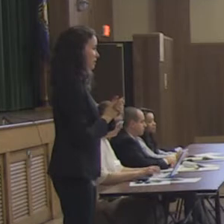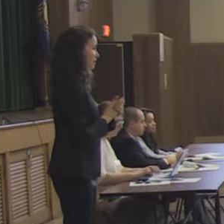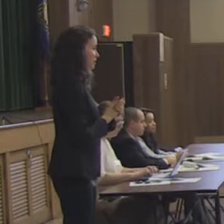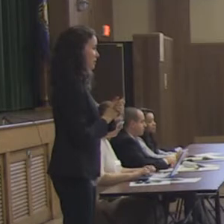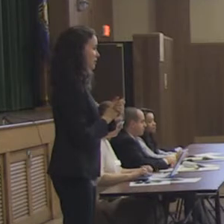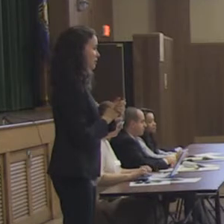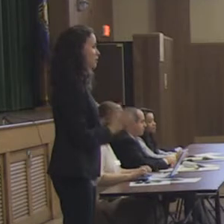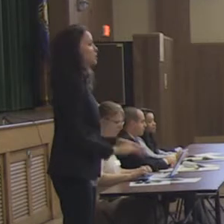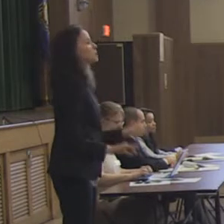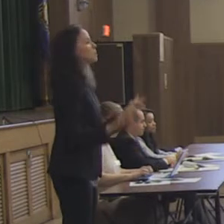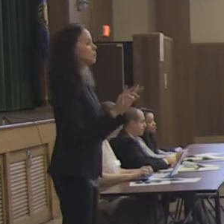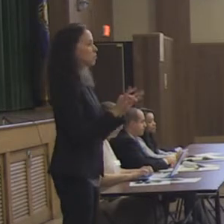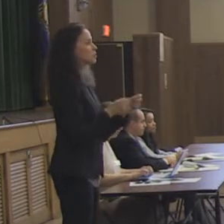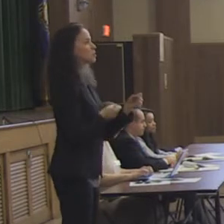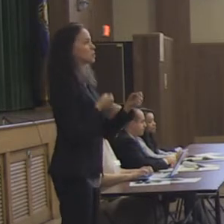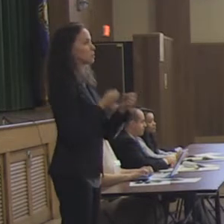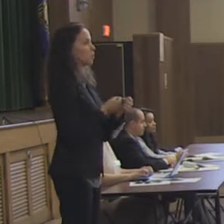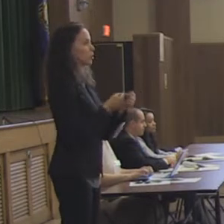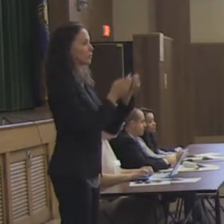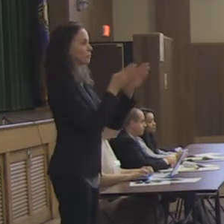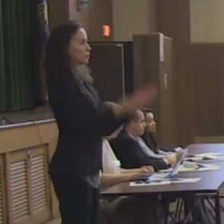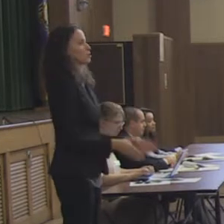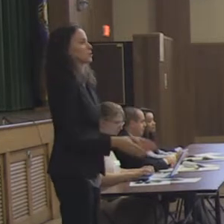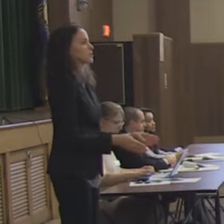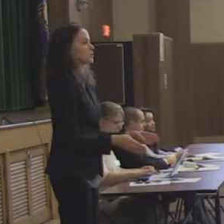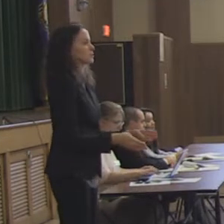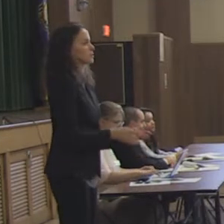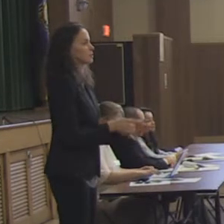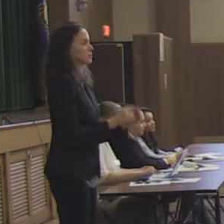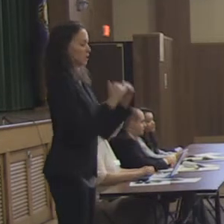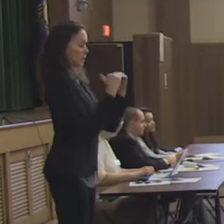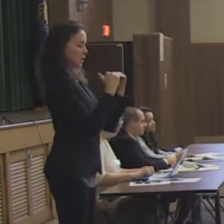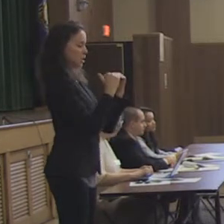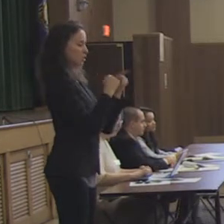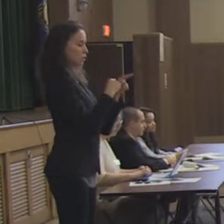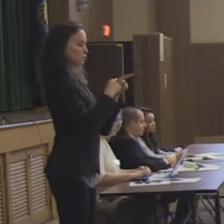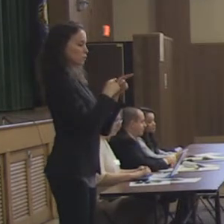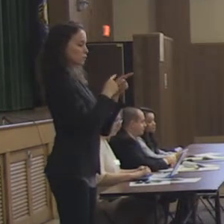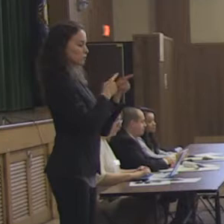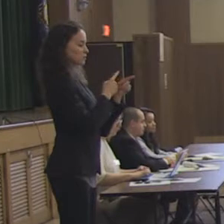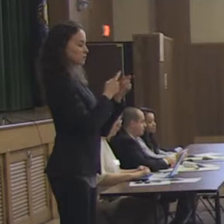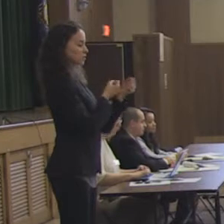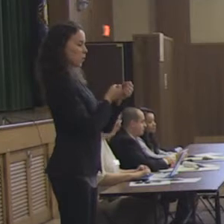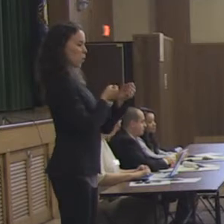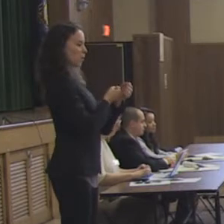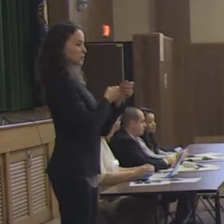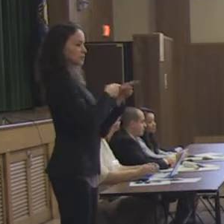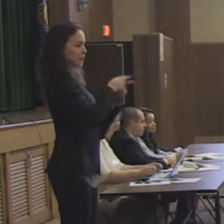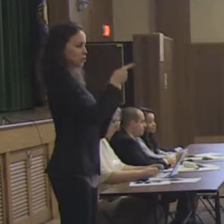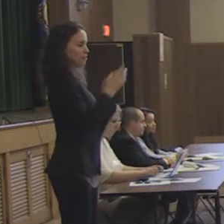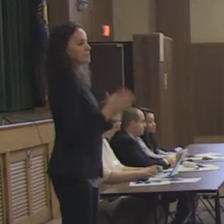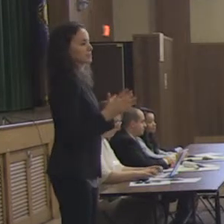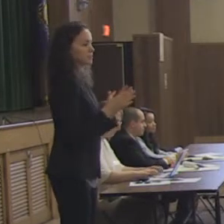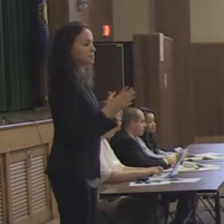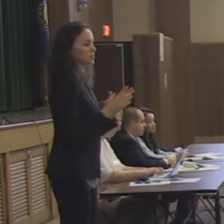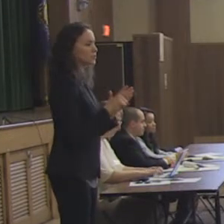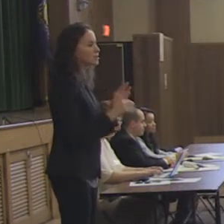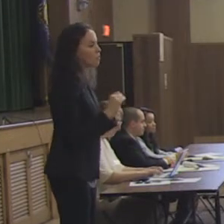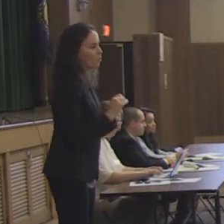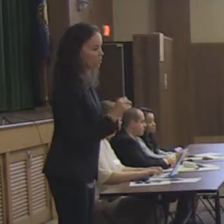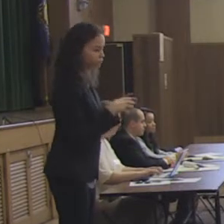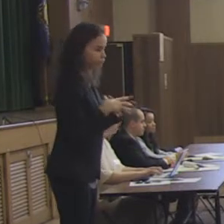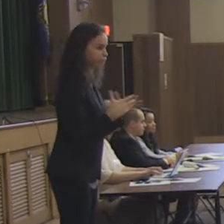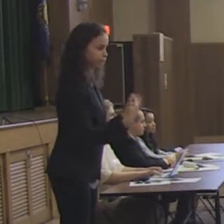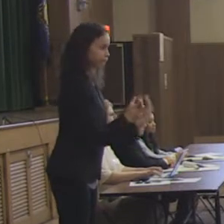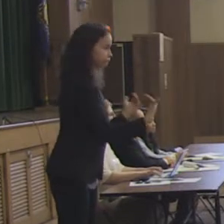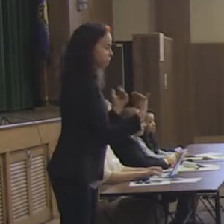a really important support person that I need. We need more people that are involved in that. My